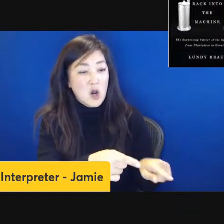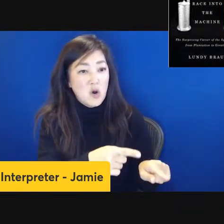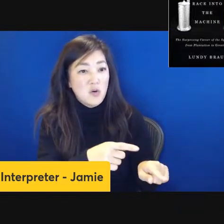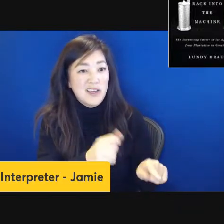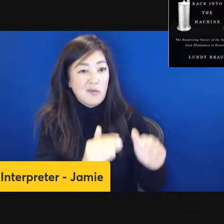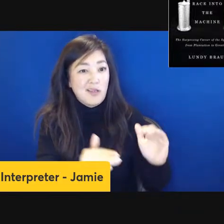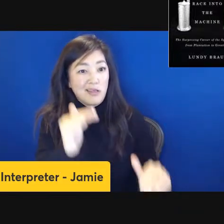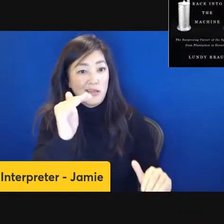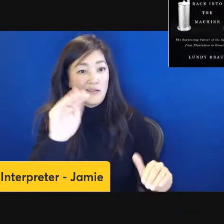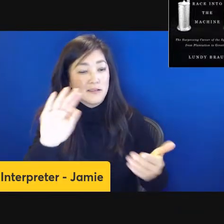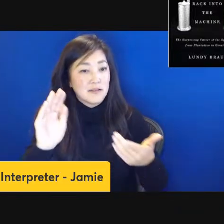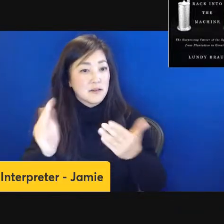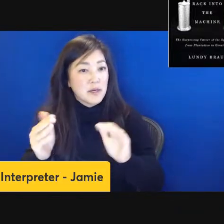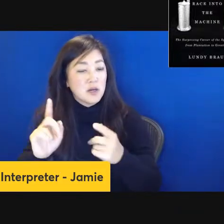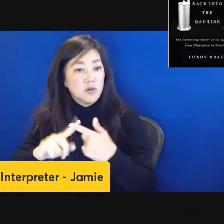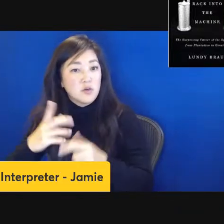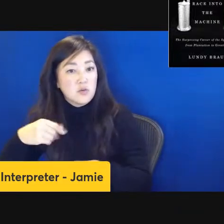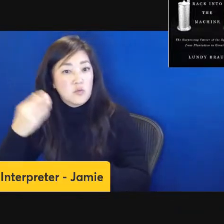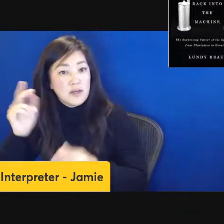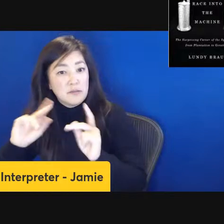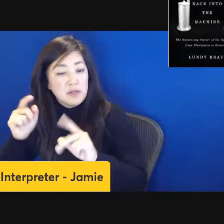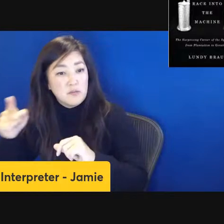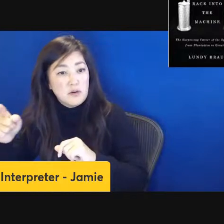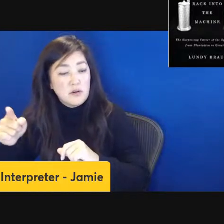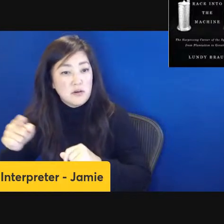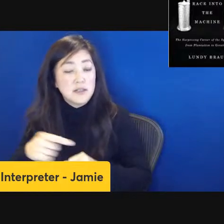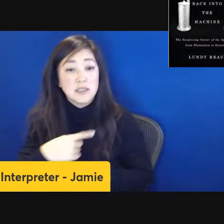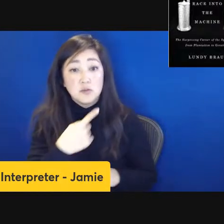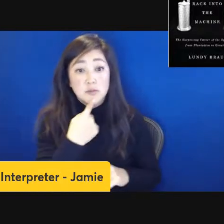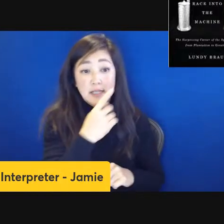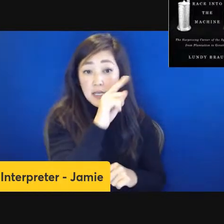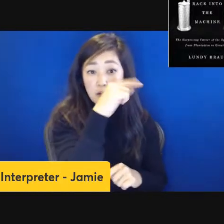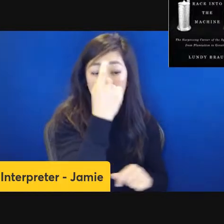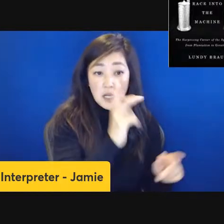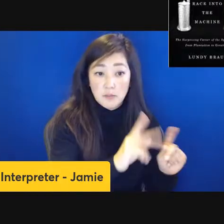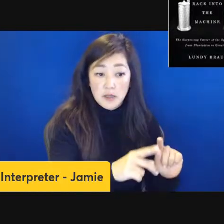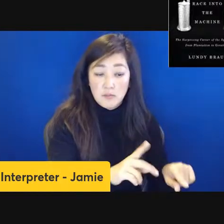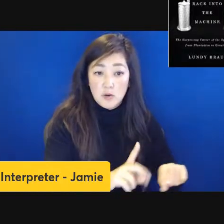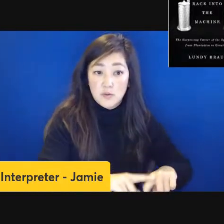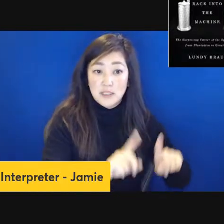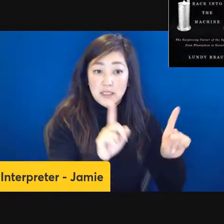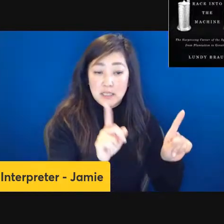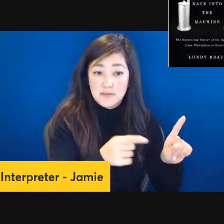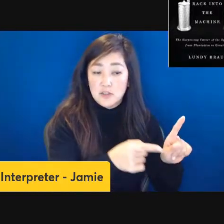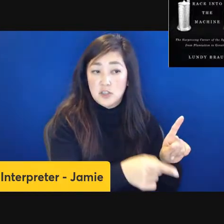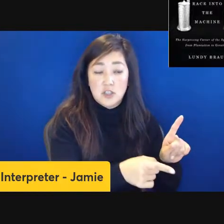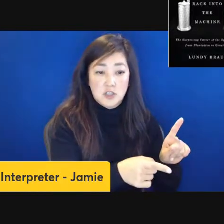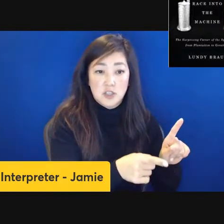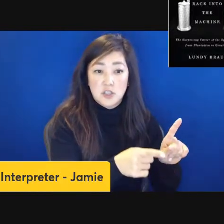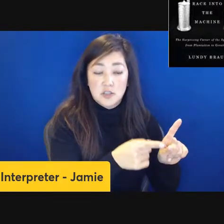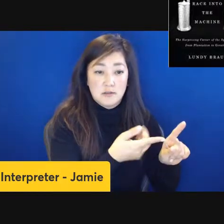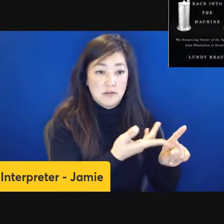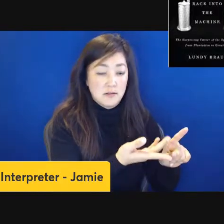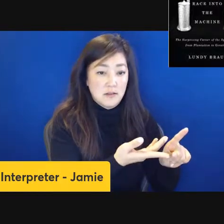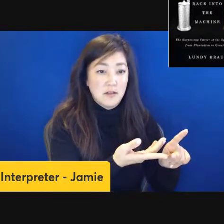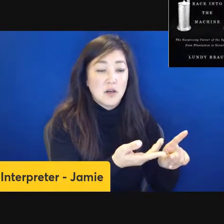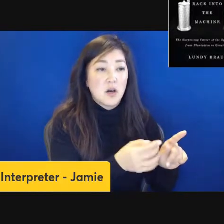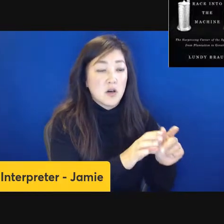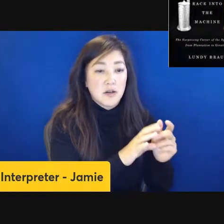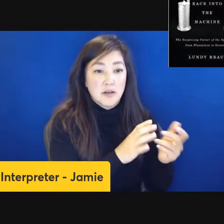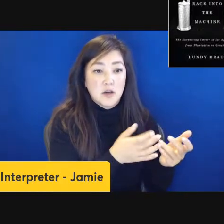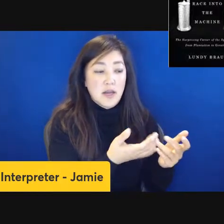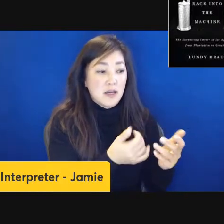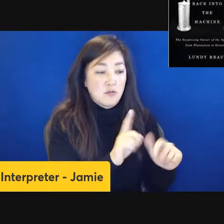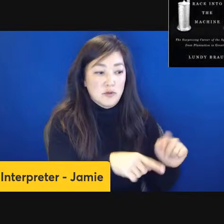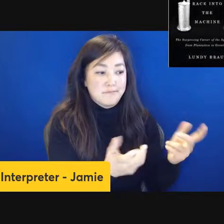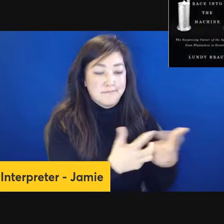people. That Black people, in other words, he was saying, differed in the very structure of the pulmonary